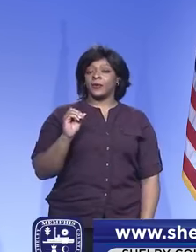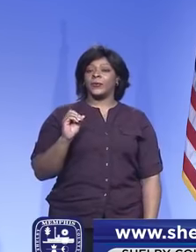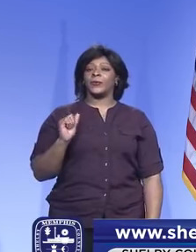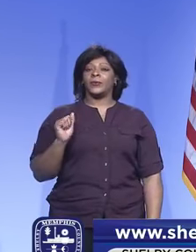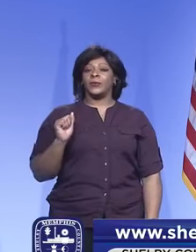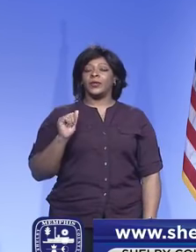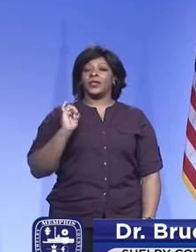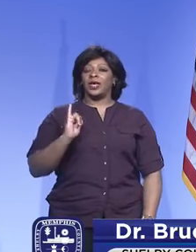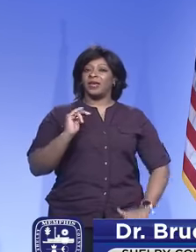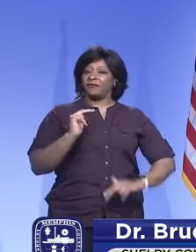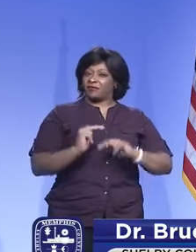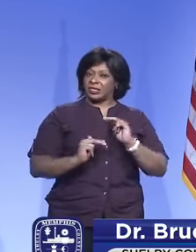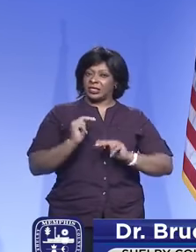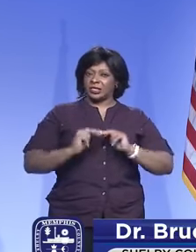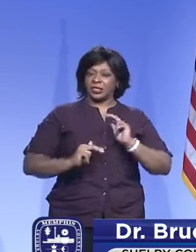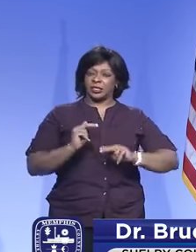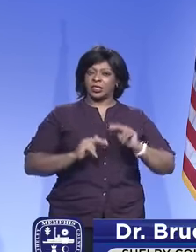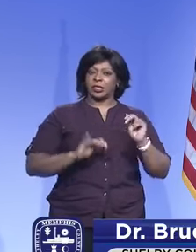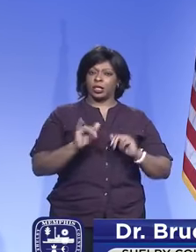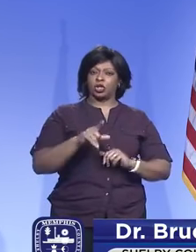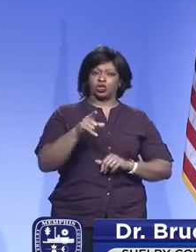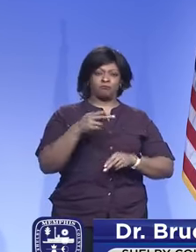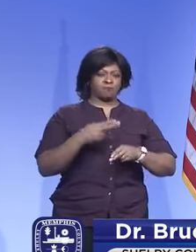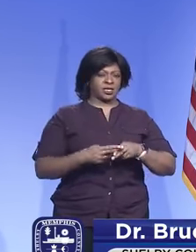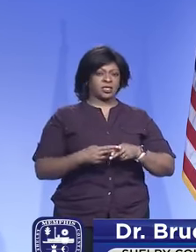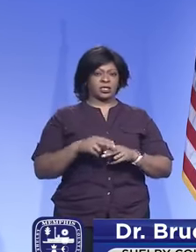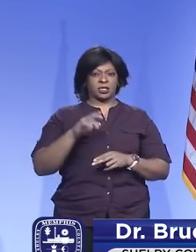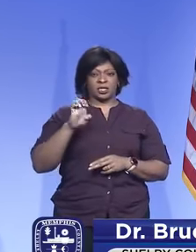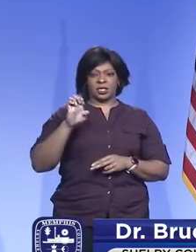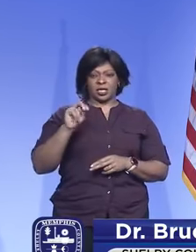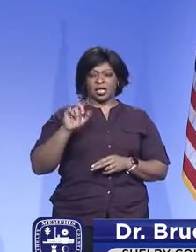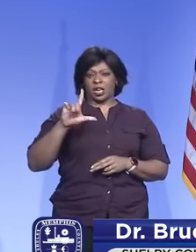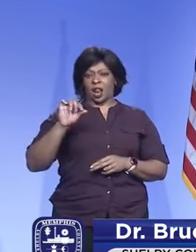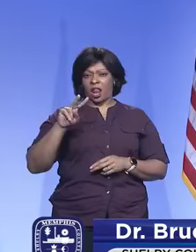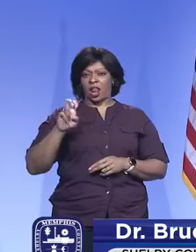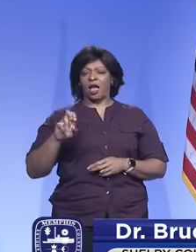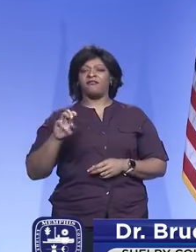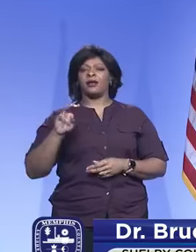the facility that you mentioned in Love, Memphis,